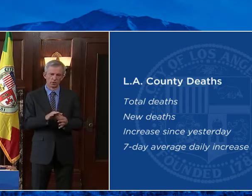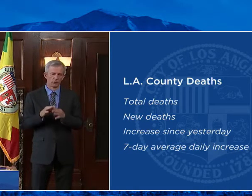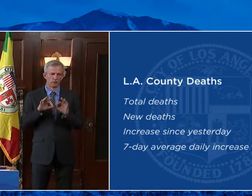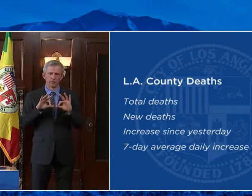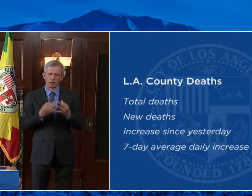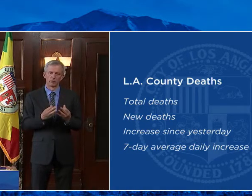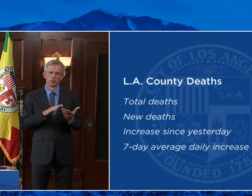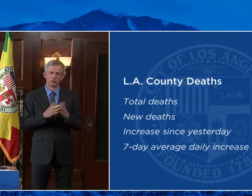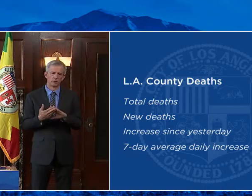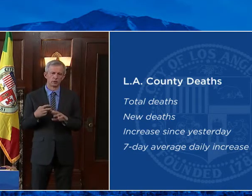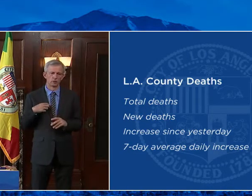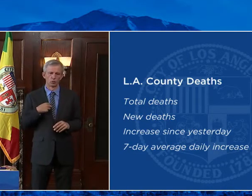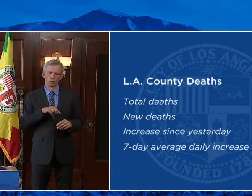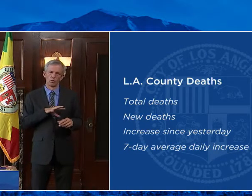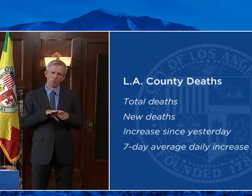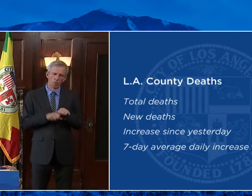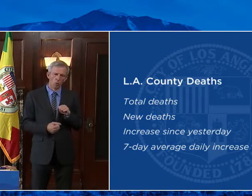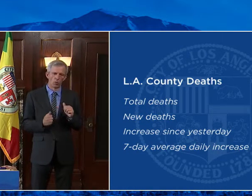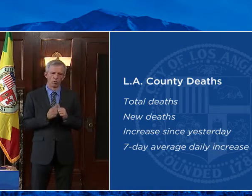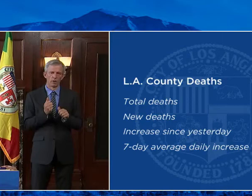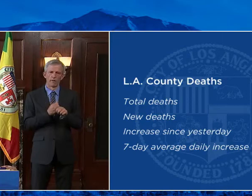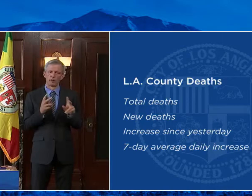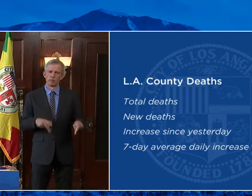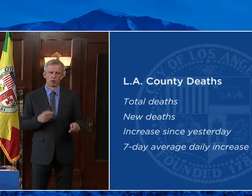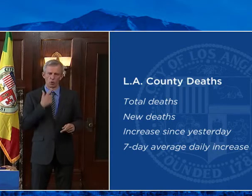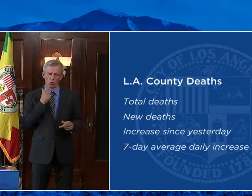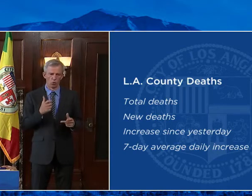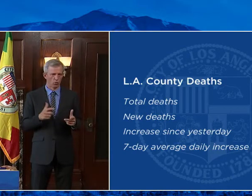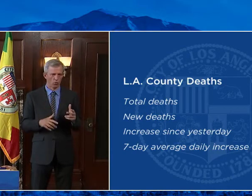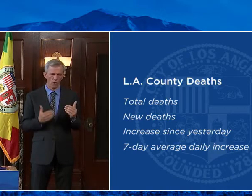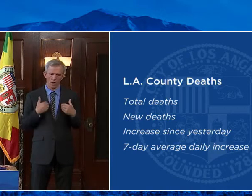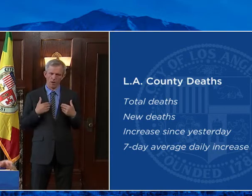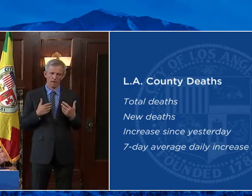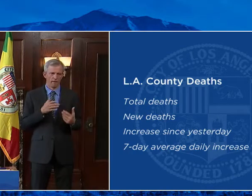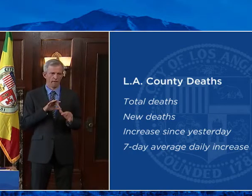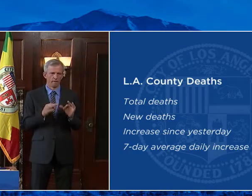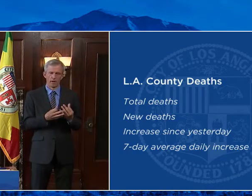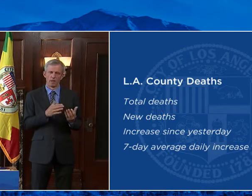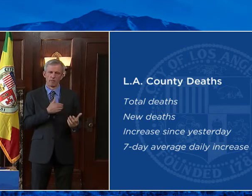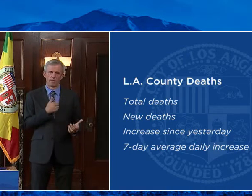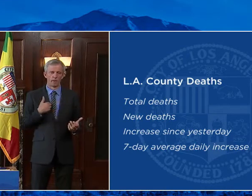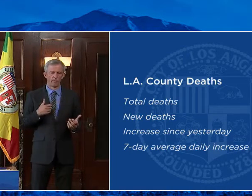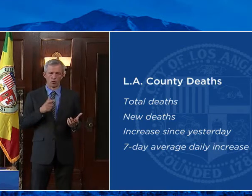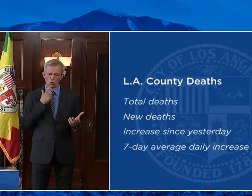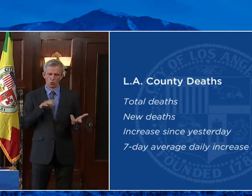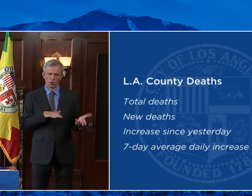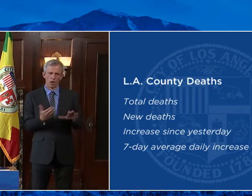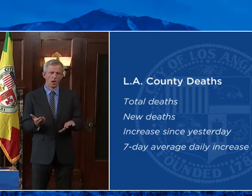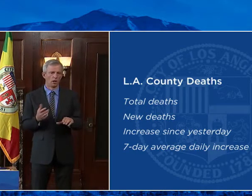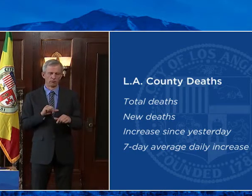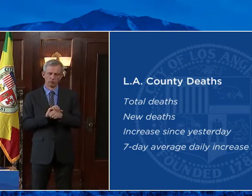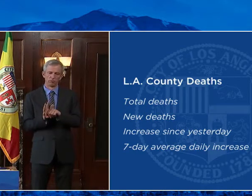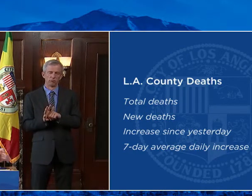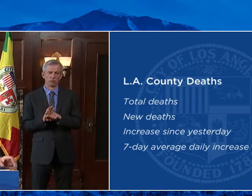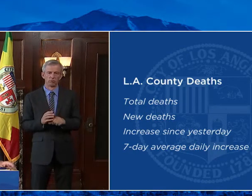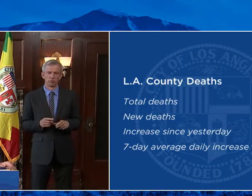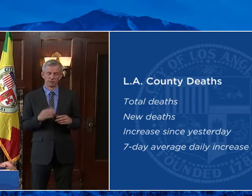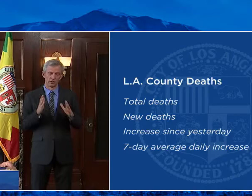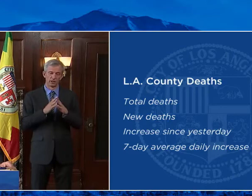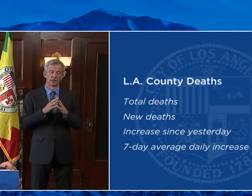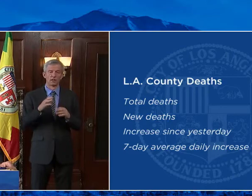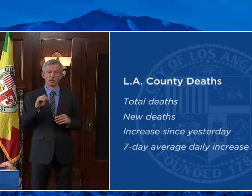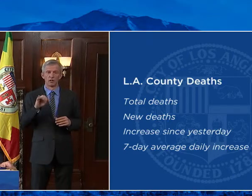mourn with everybody who has lost someone here in Los Angeles and anywhere in the world due to COVID-19. In the city of LA, we now have